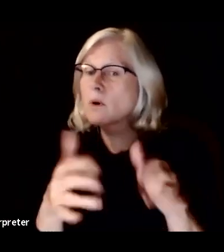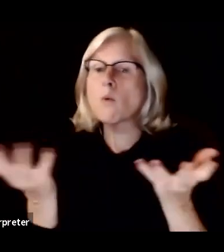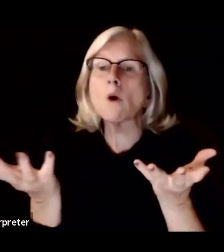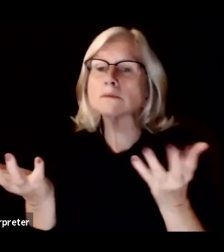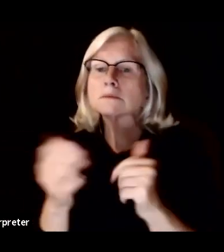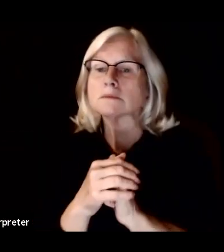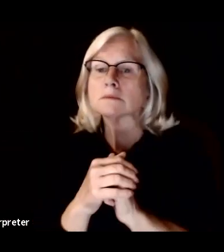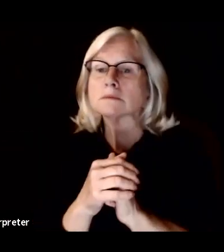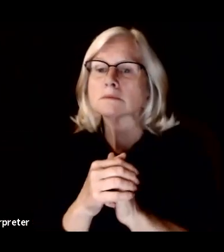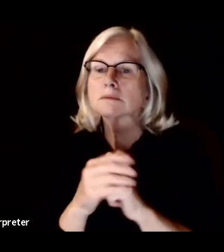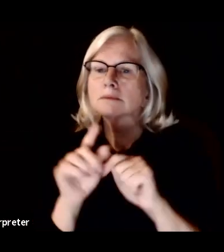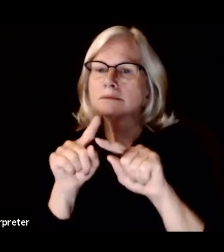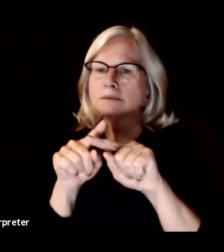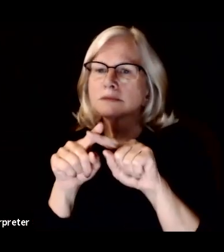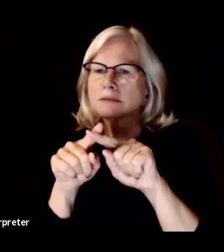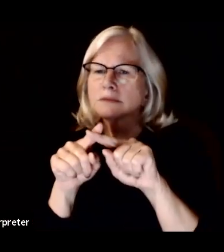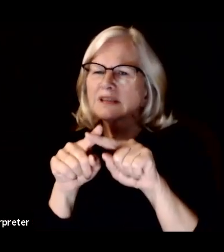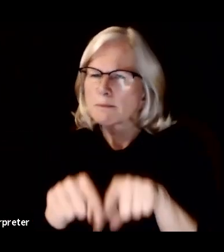like